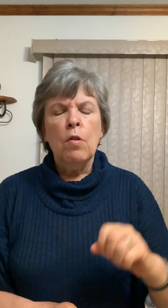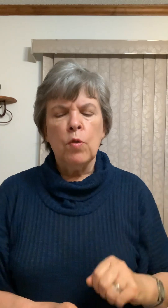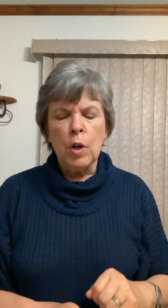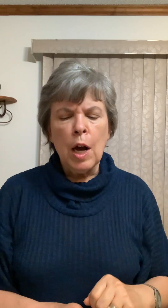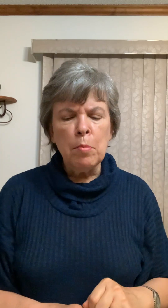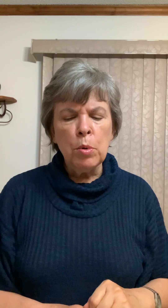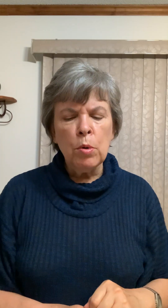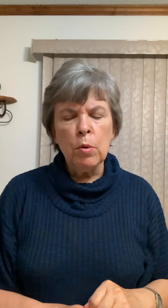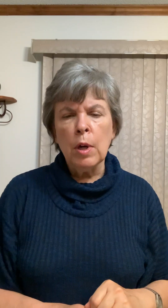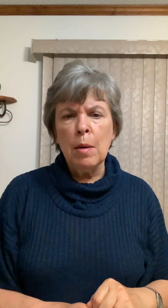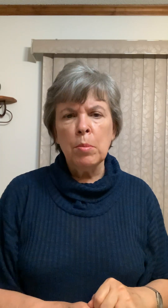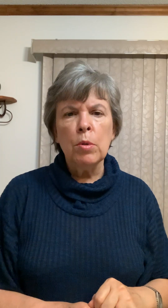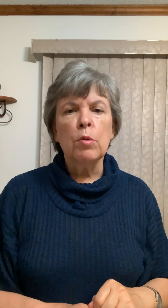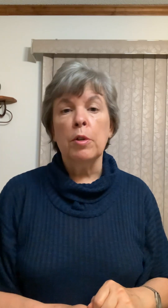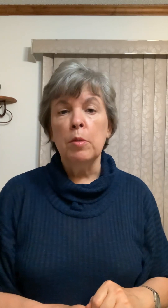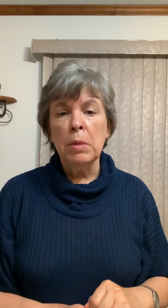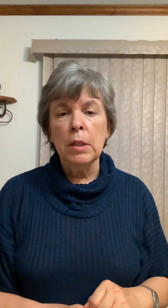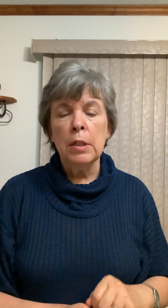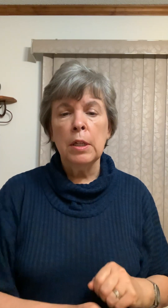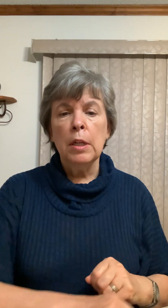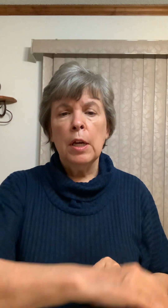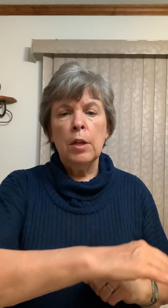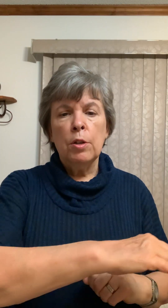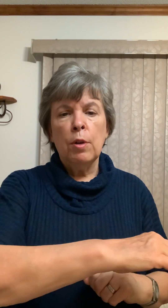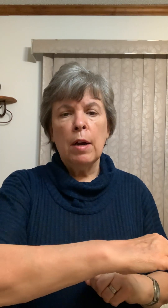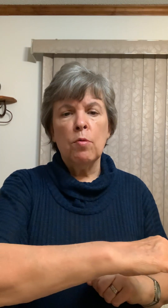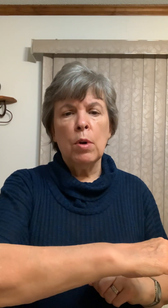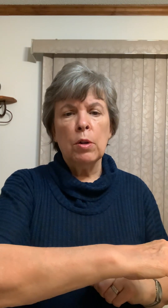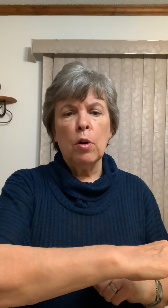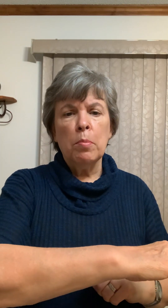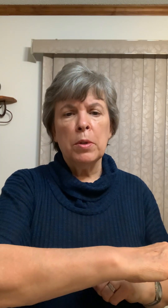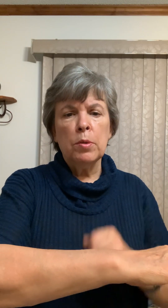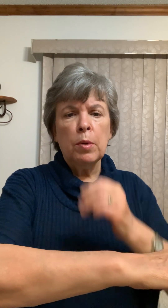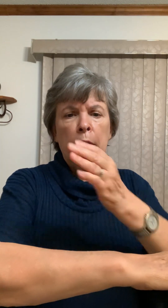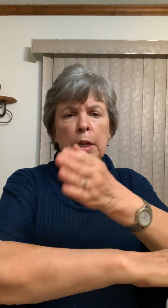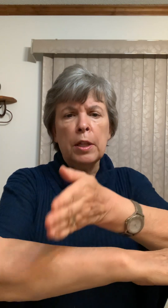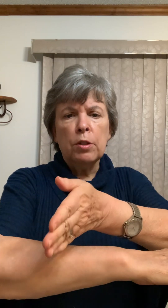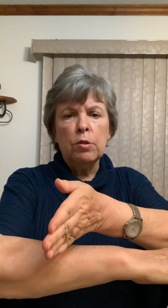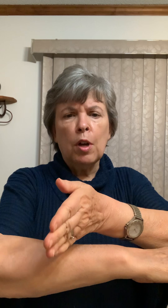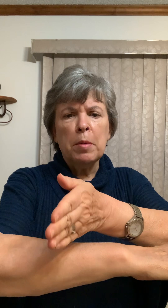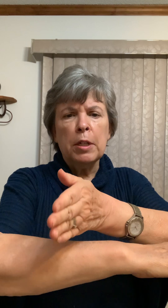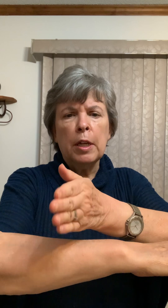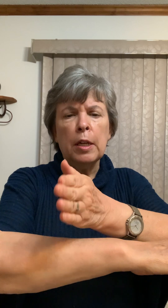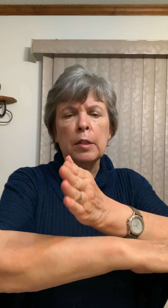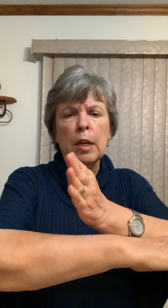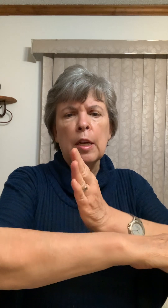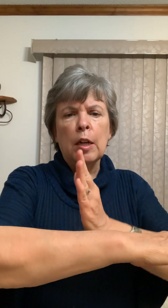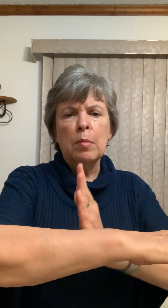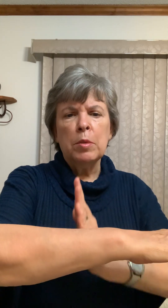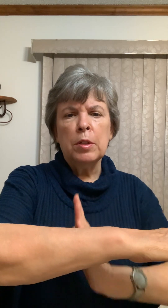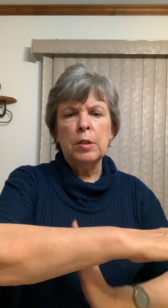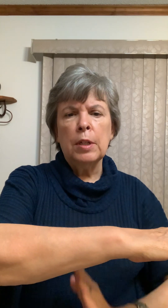For humble or humbled or humility, you have one arm this way and then your dominant hand comes down.